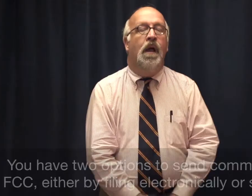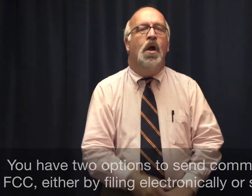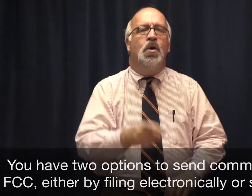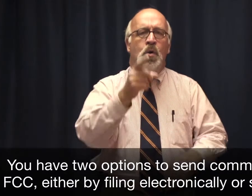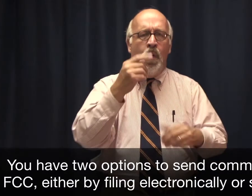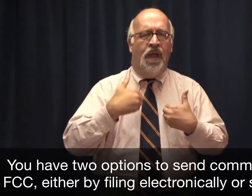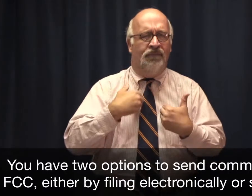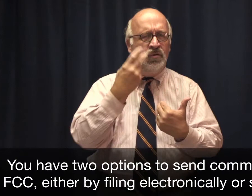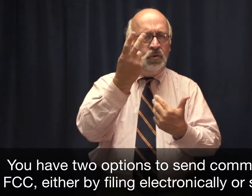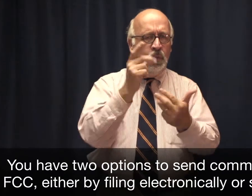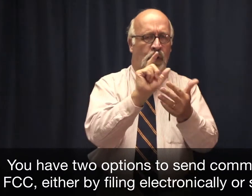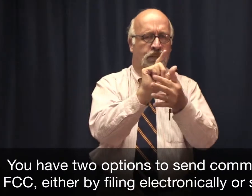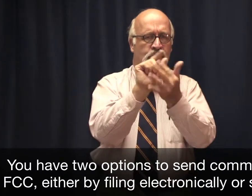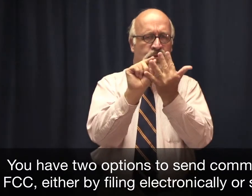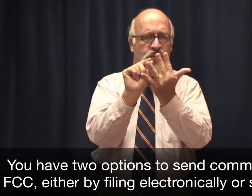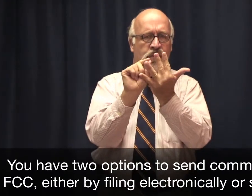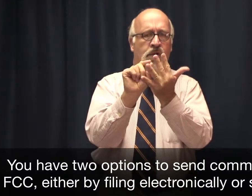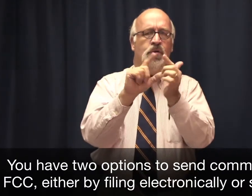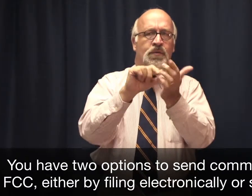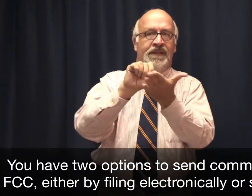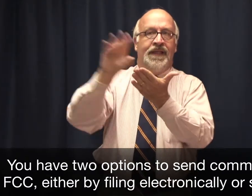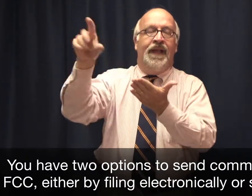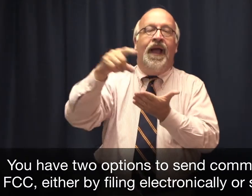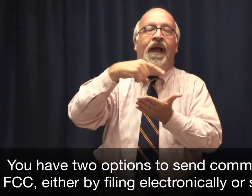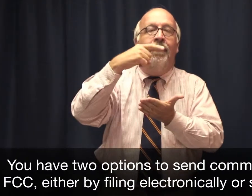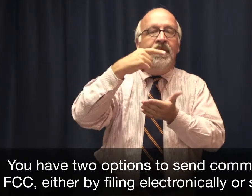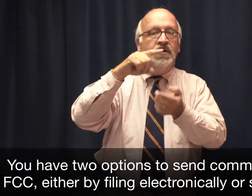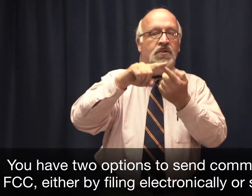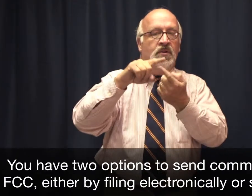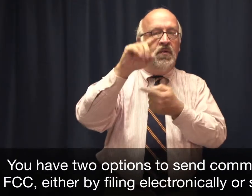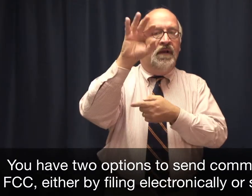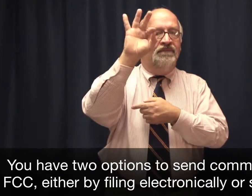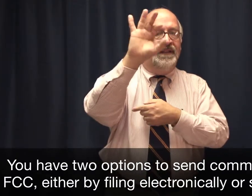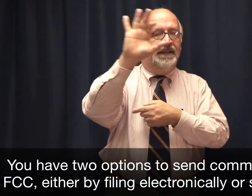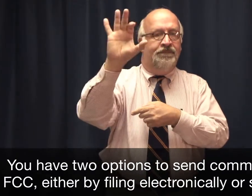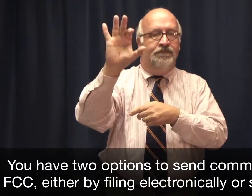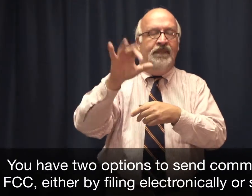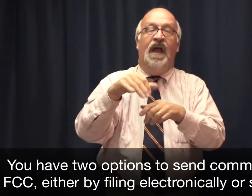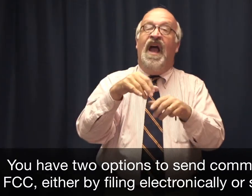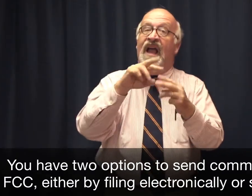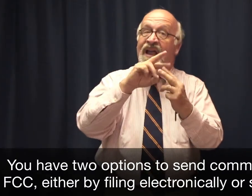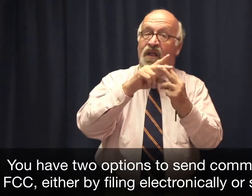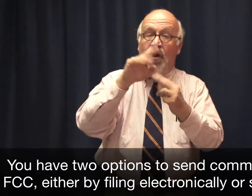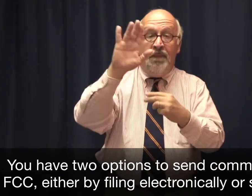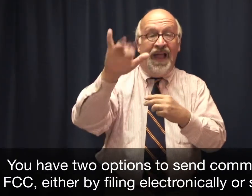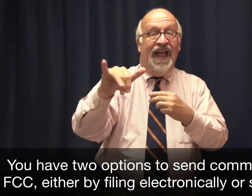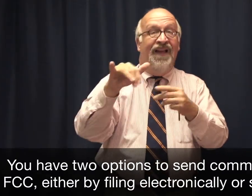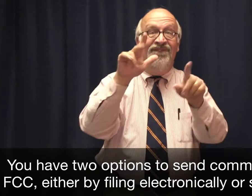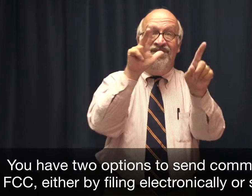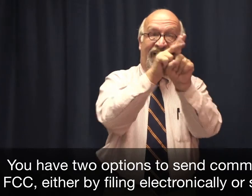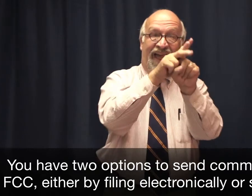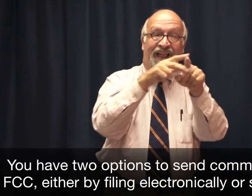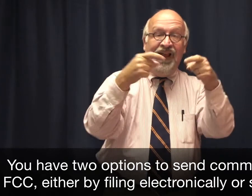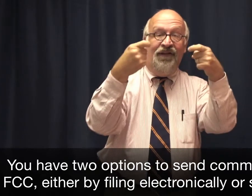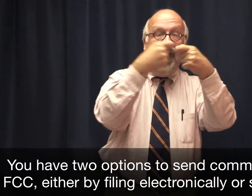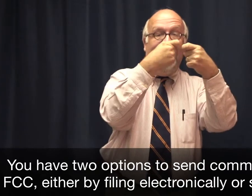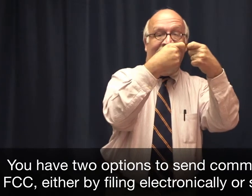You have two options to send comments to the FCC. Either by filing electronically